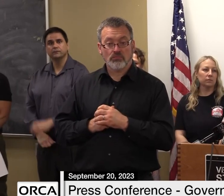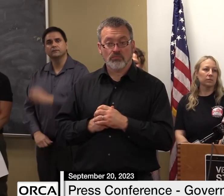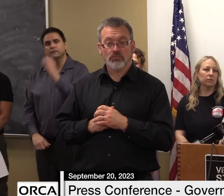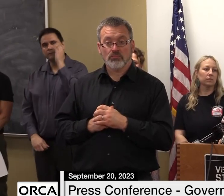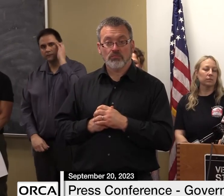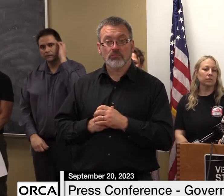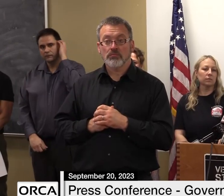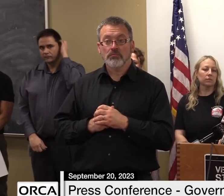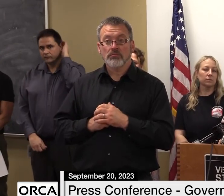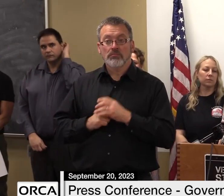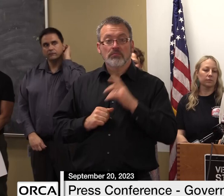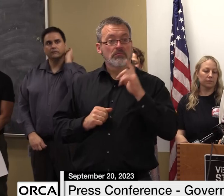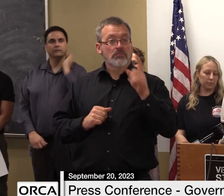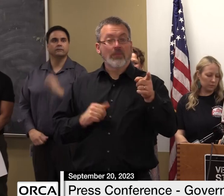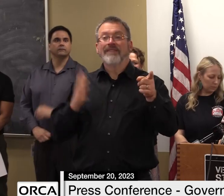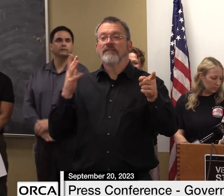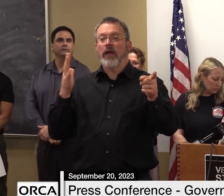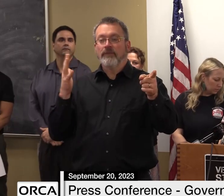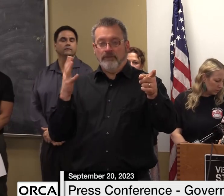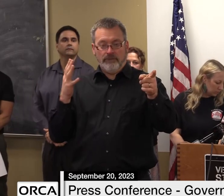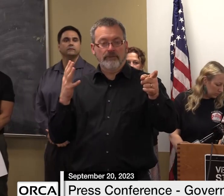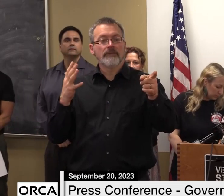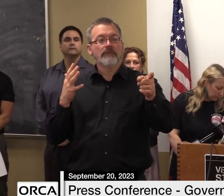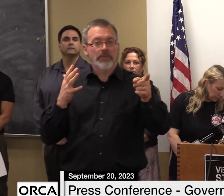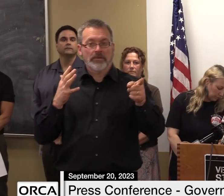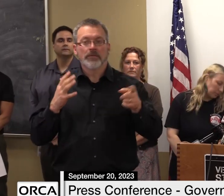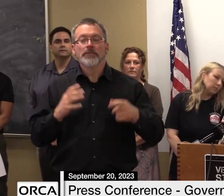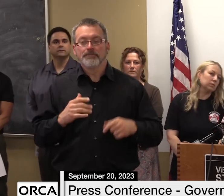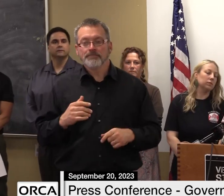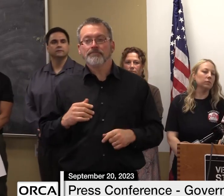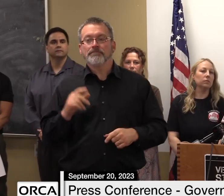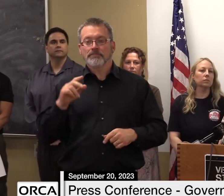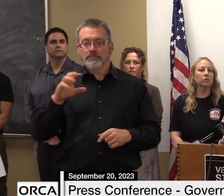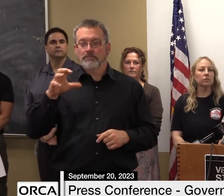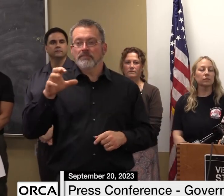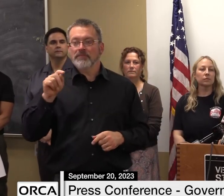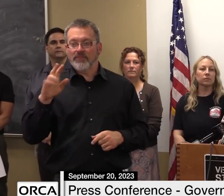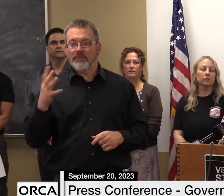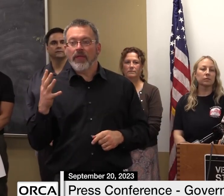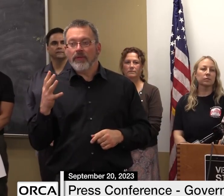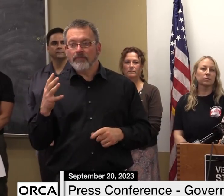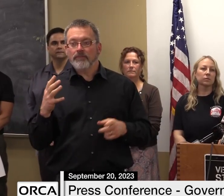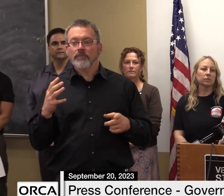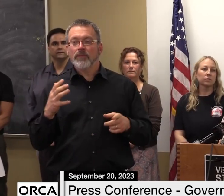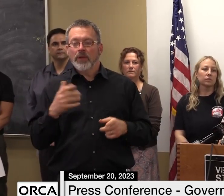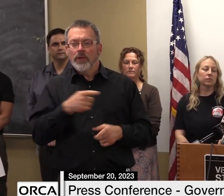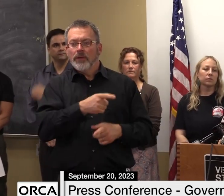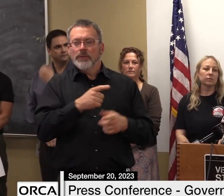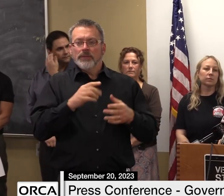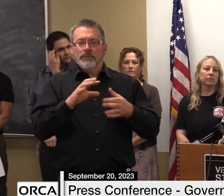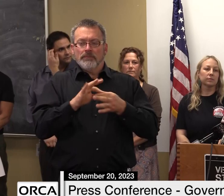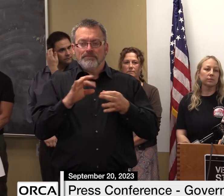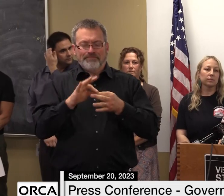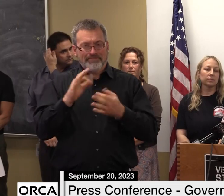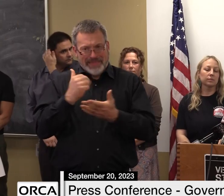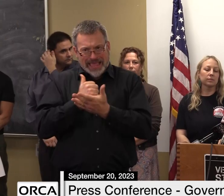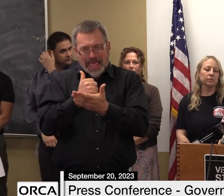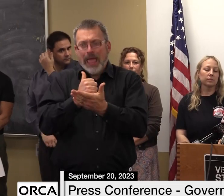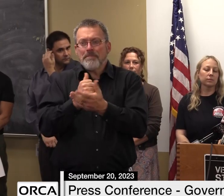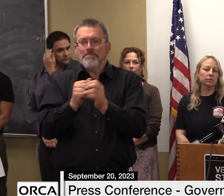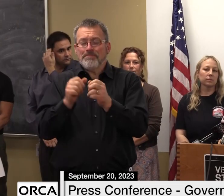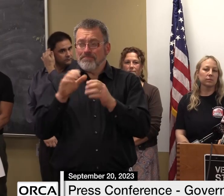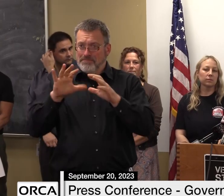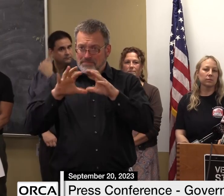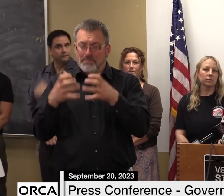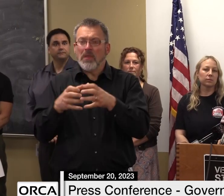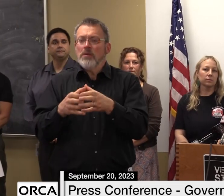Governor, what's the importance of expanding the assistance to businesses, especially with the fall season coming up and